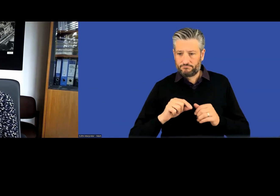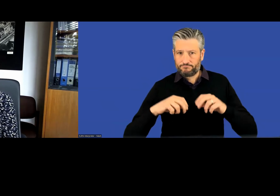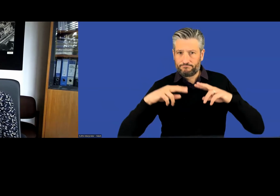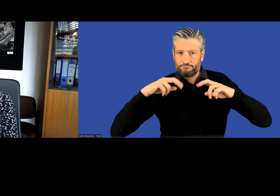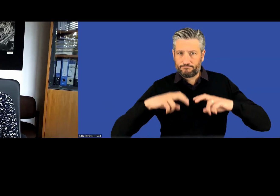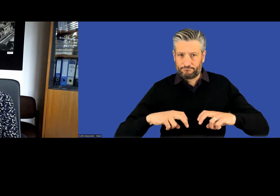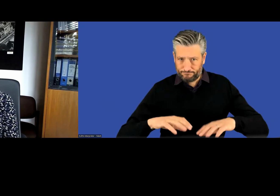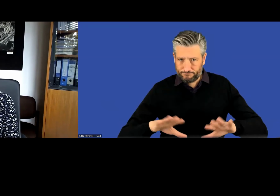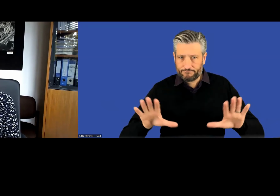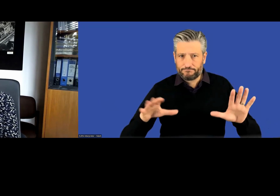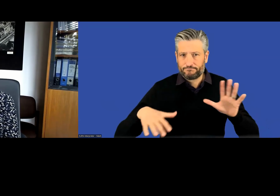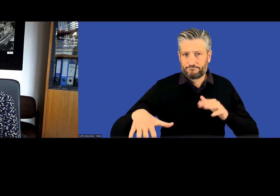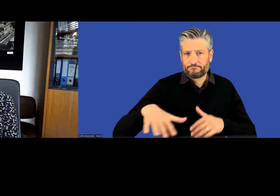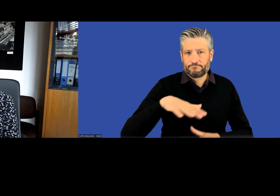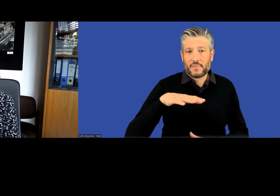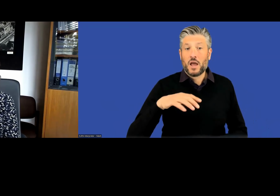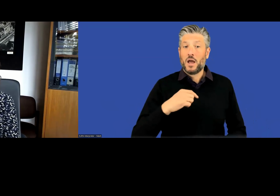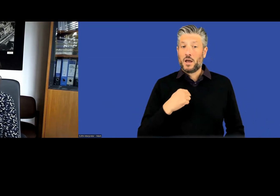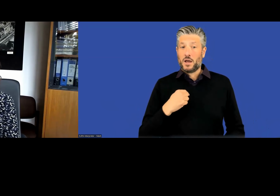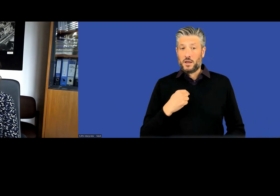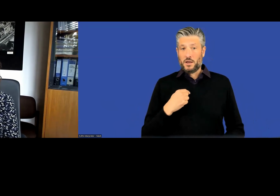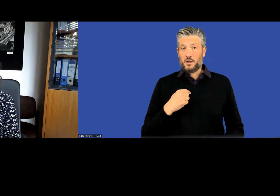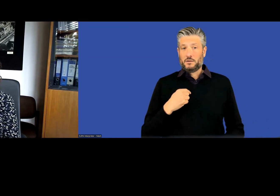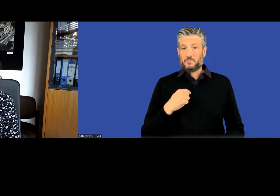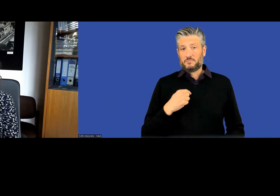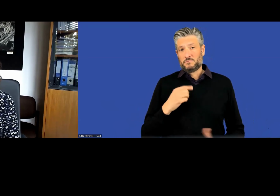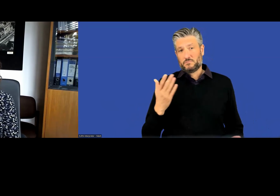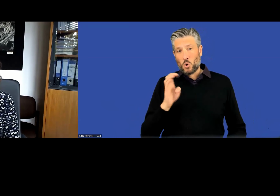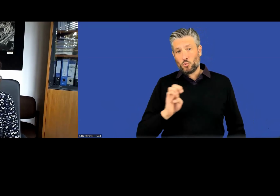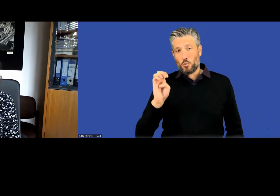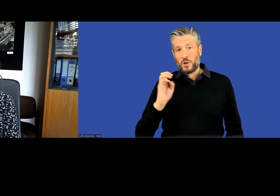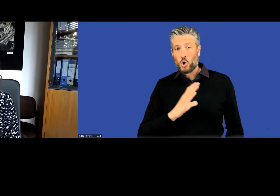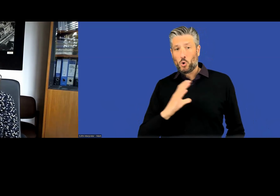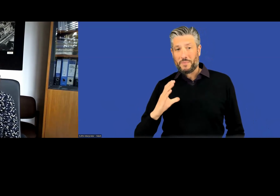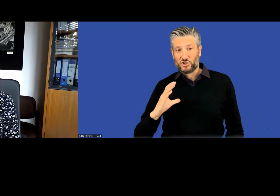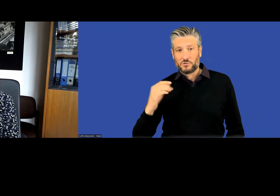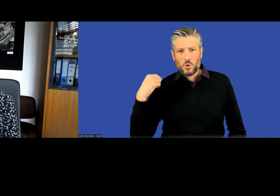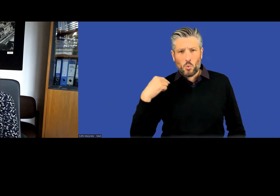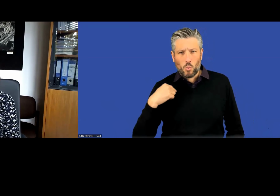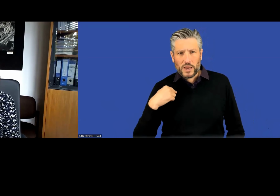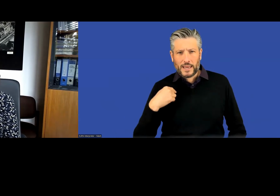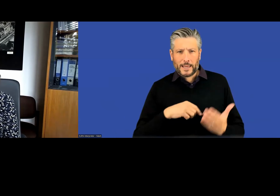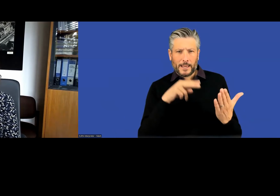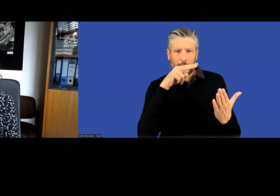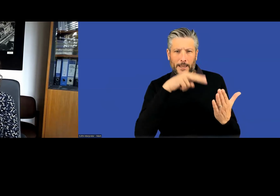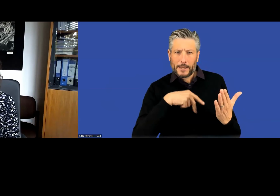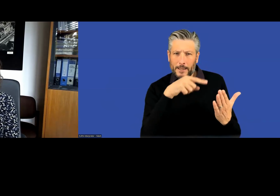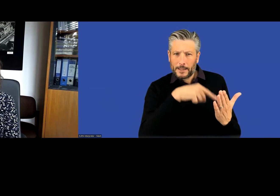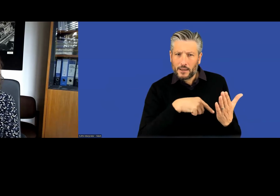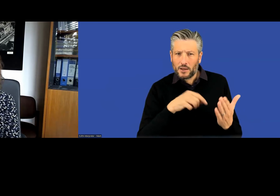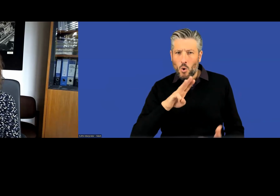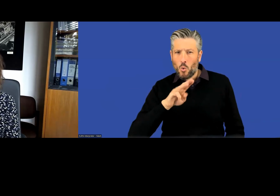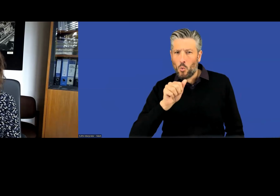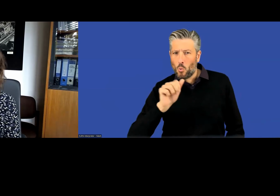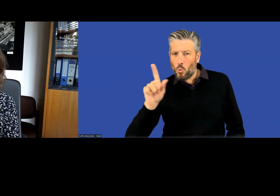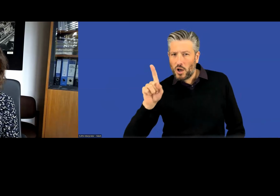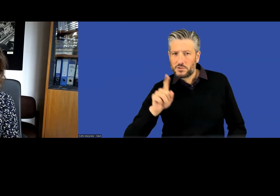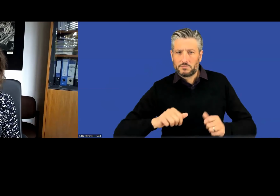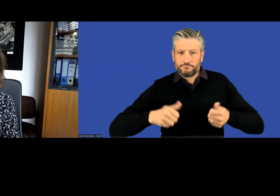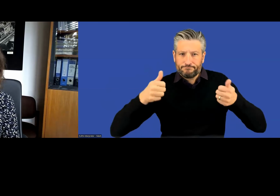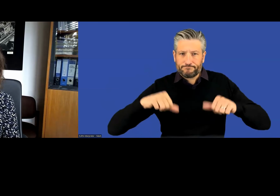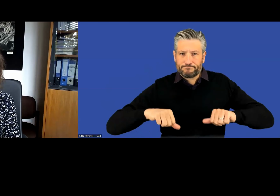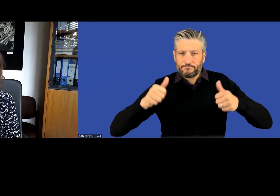had to review the directive and evaluate whether it's proving effective, efficient, and coherent with other legislation. And as part